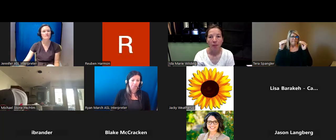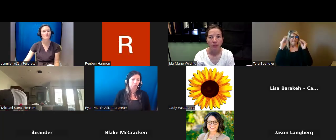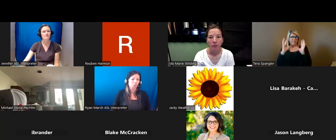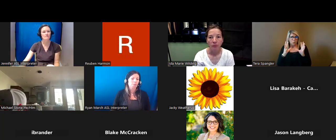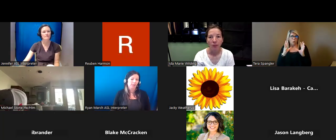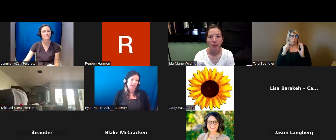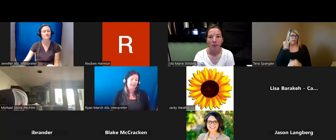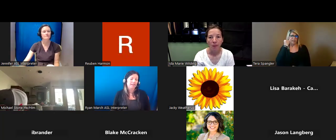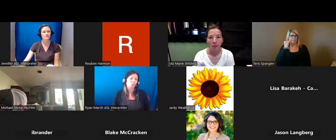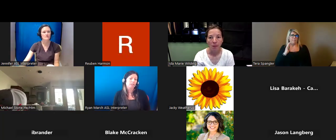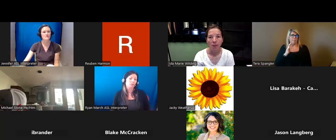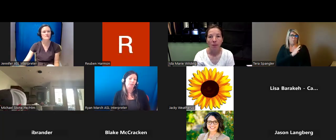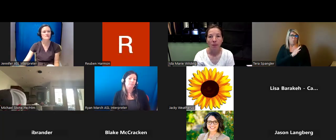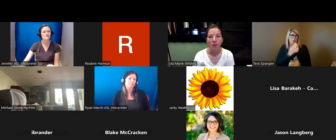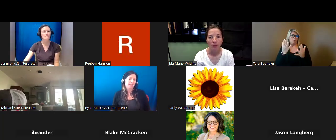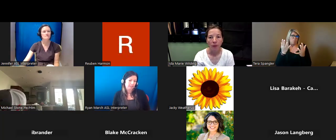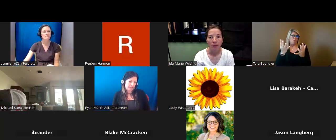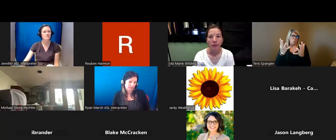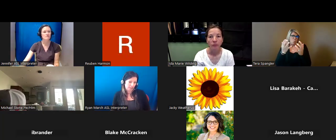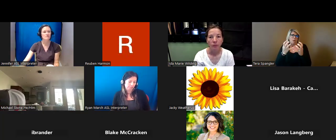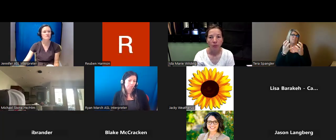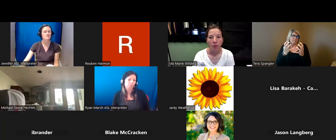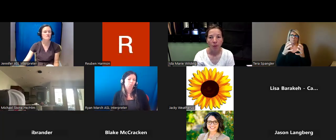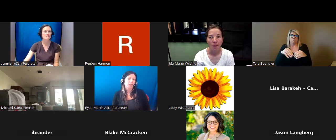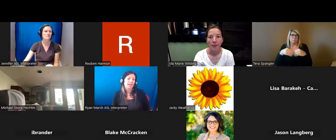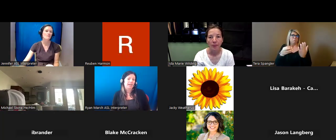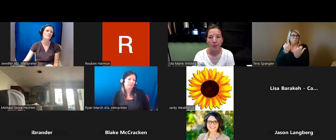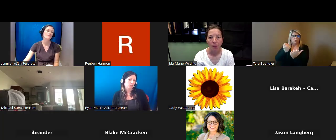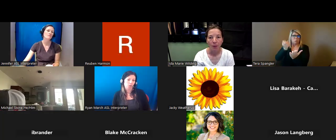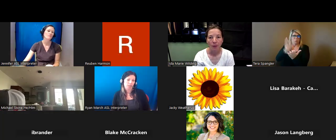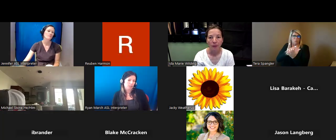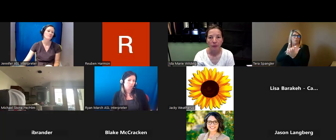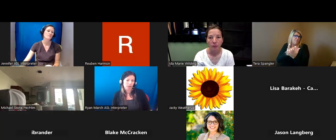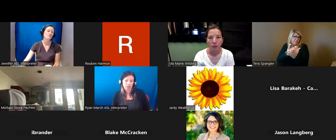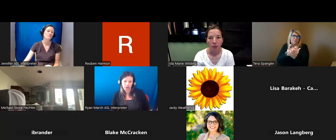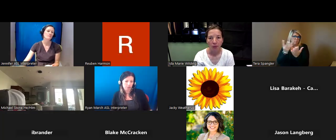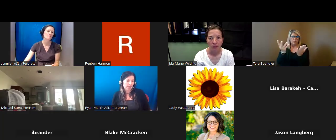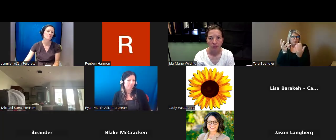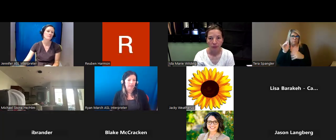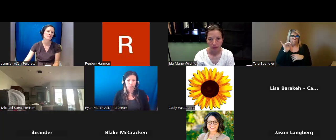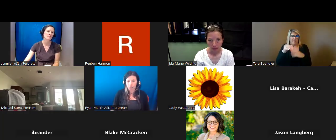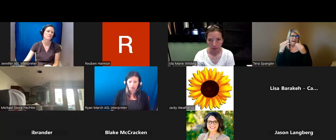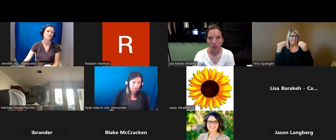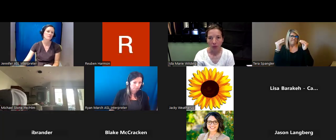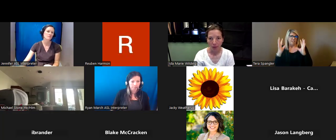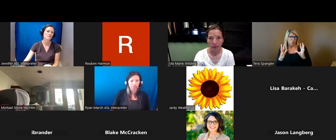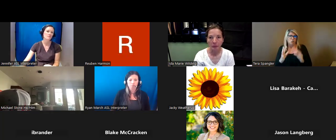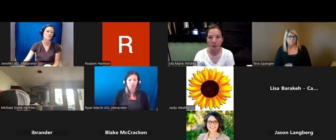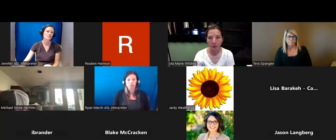feedback. And then once we pick the vendor, if the board does want to have that